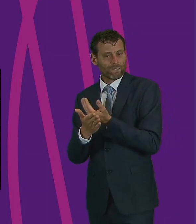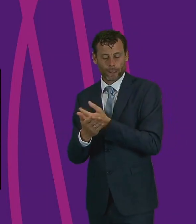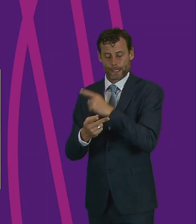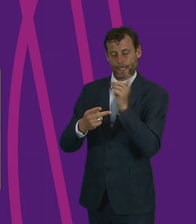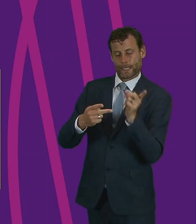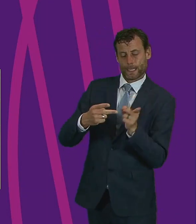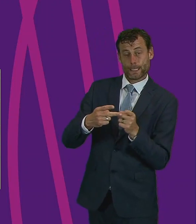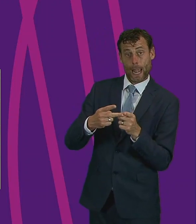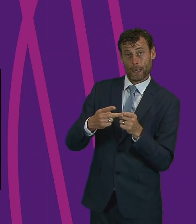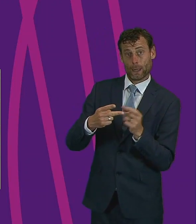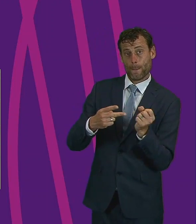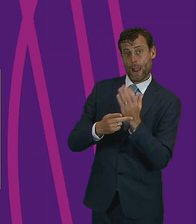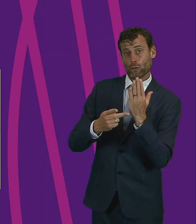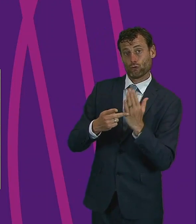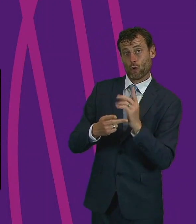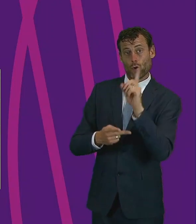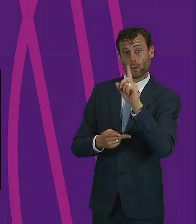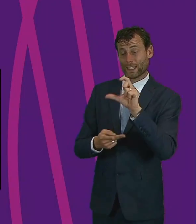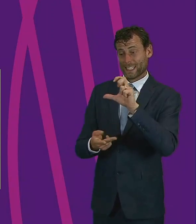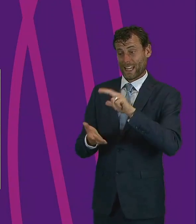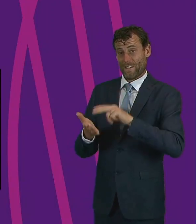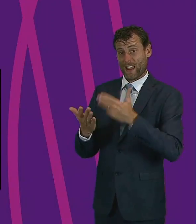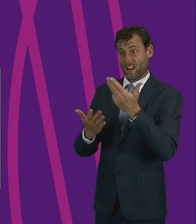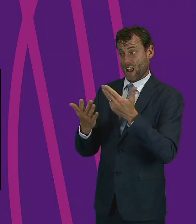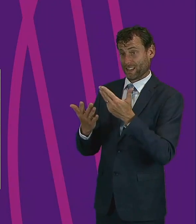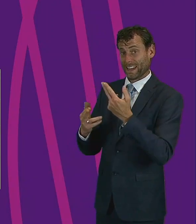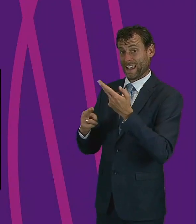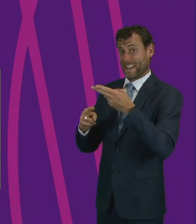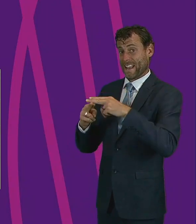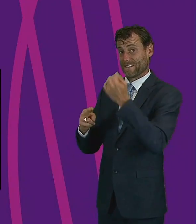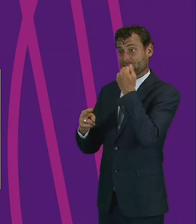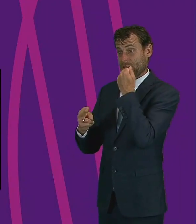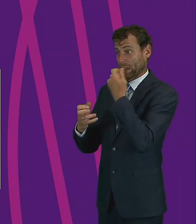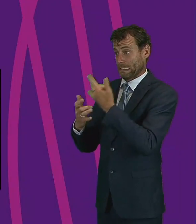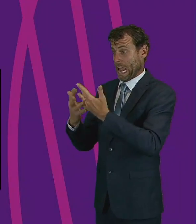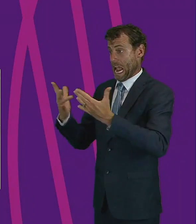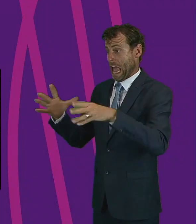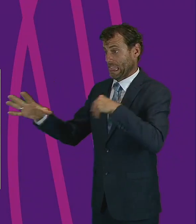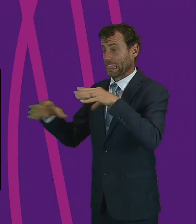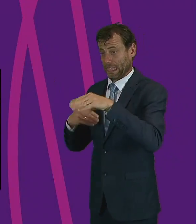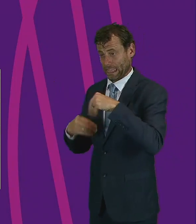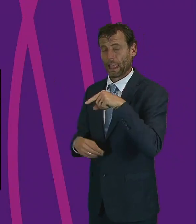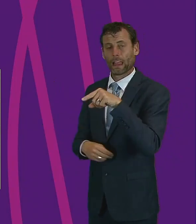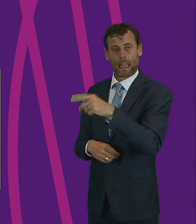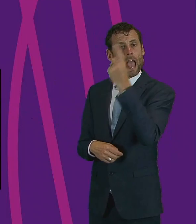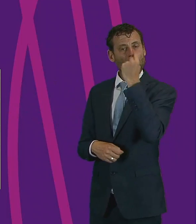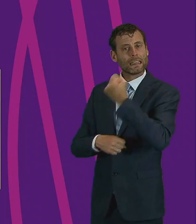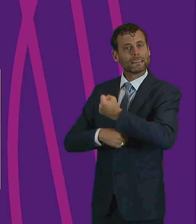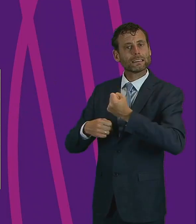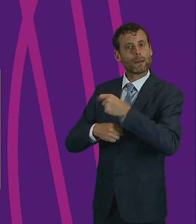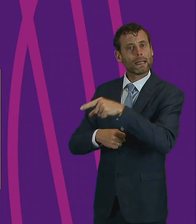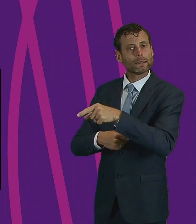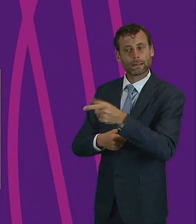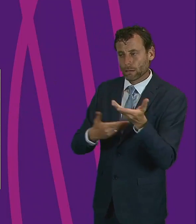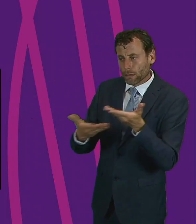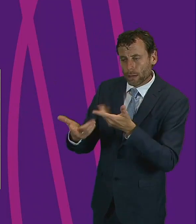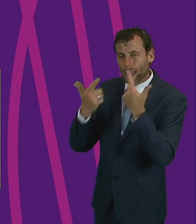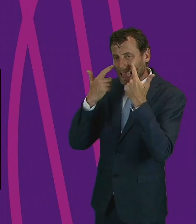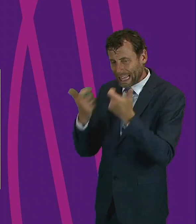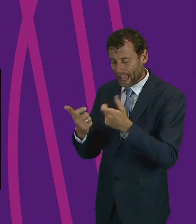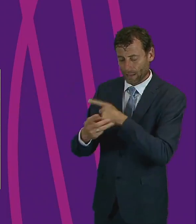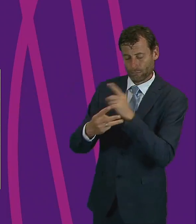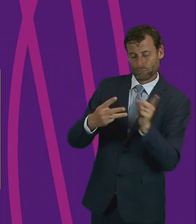is necessary to deal with the continuing presence of COVID-19. And thirdly, preparing the health and care services for